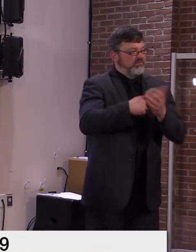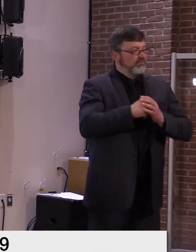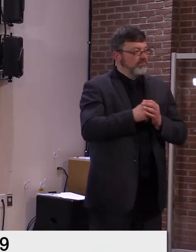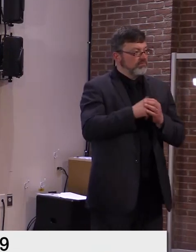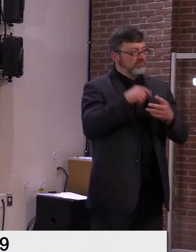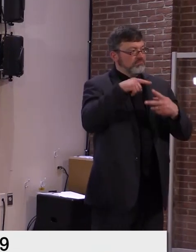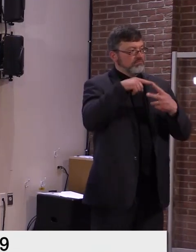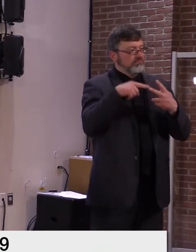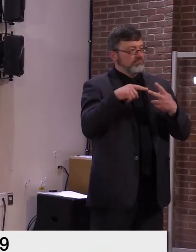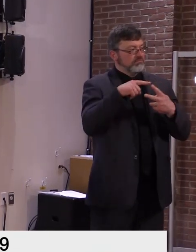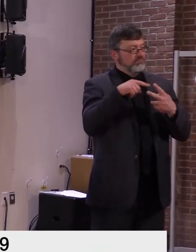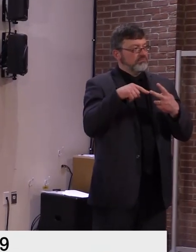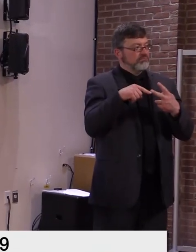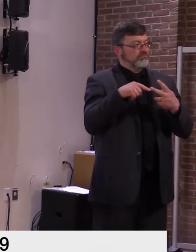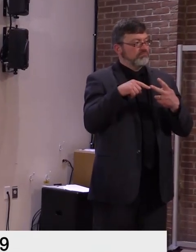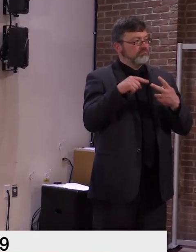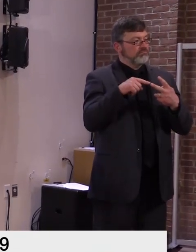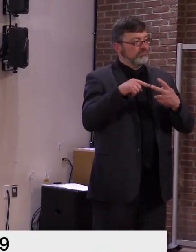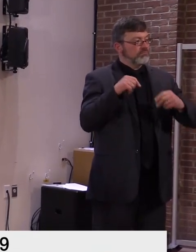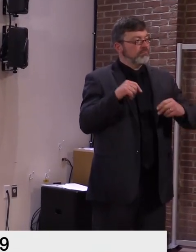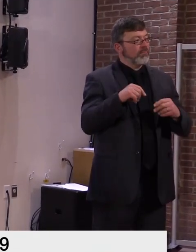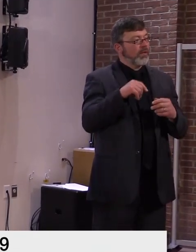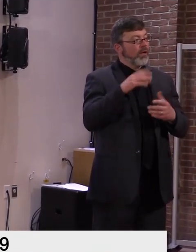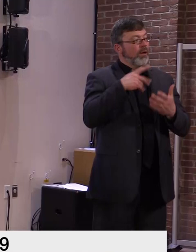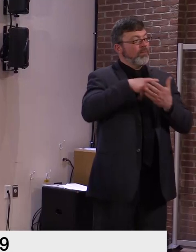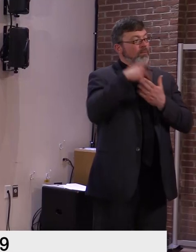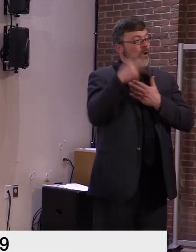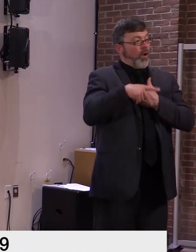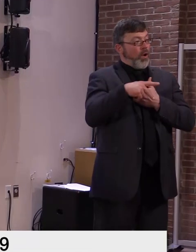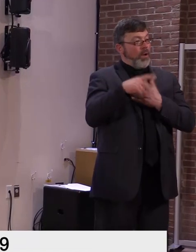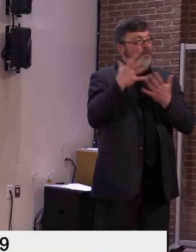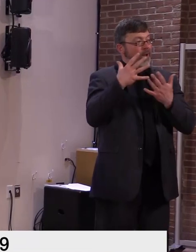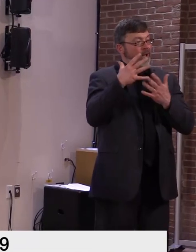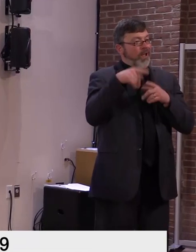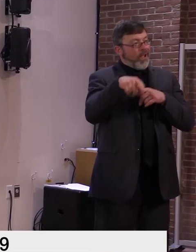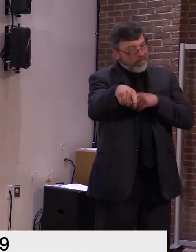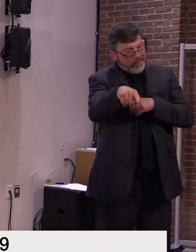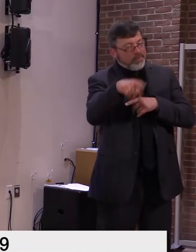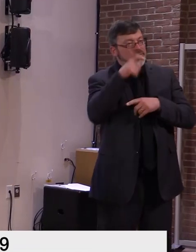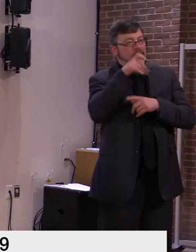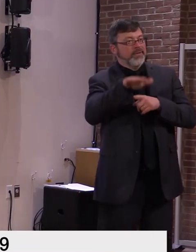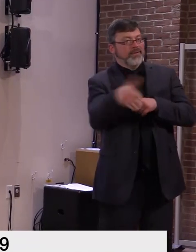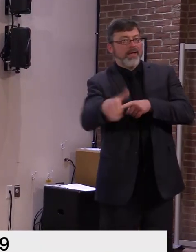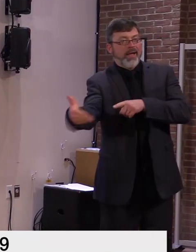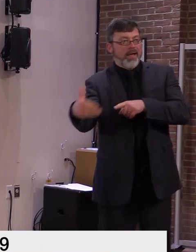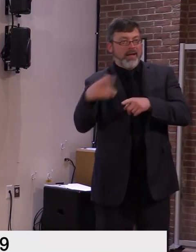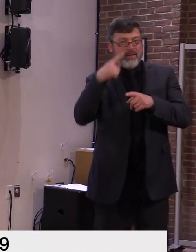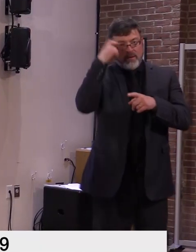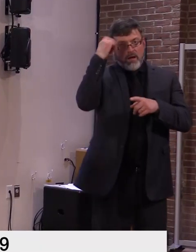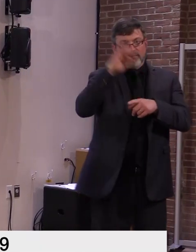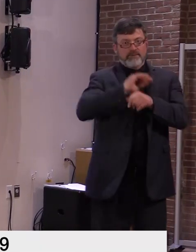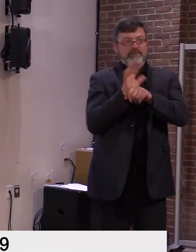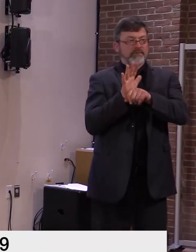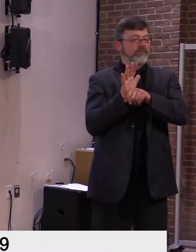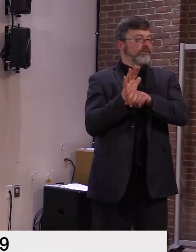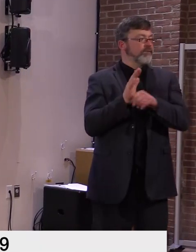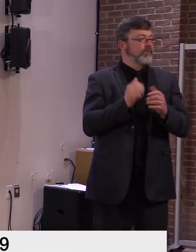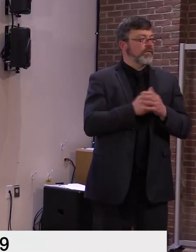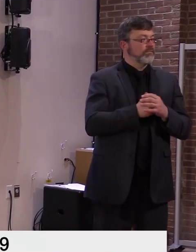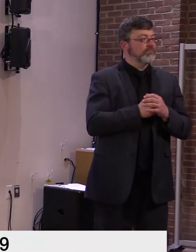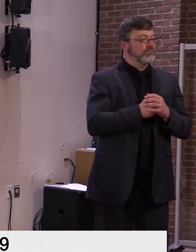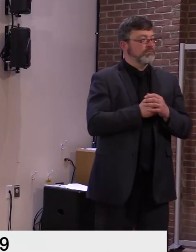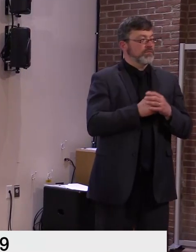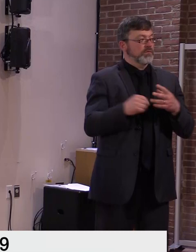to COVID-19. As I mentioned at the last press conference, we opened up registration for Vermonters age 40